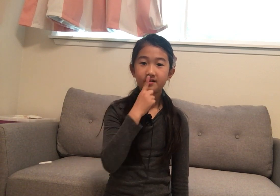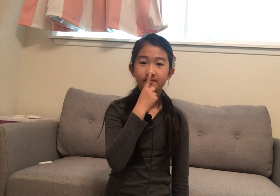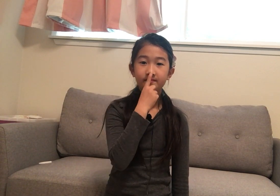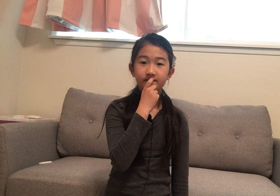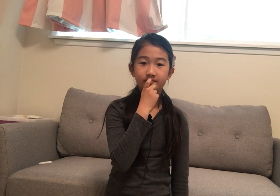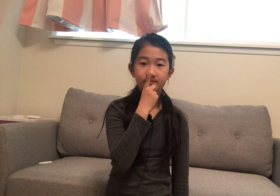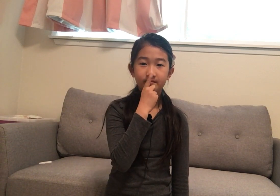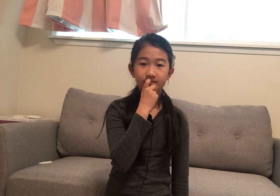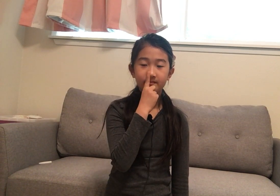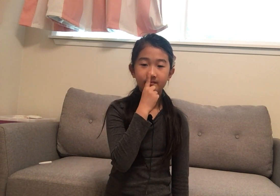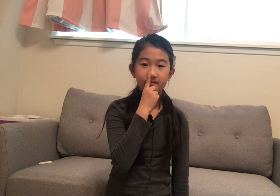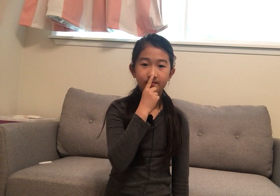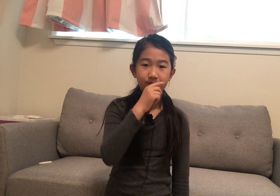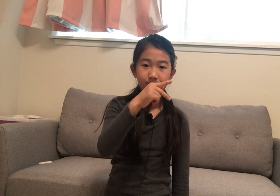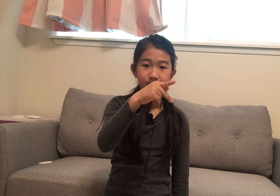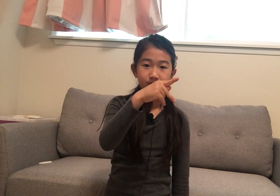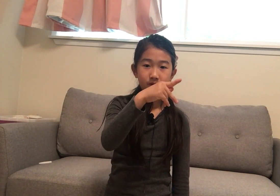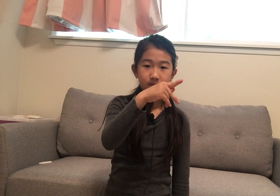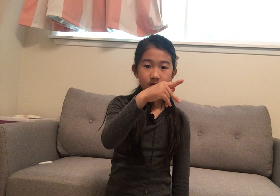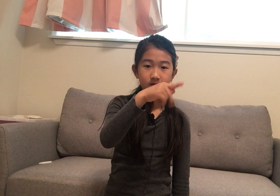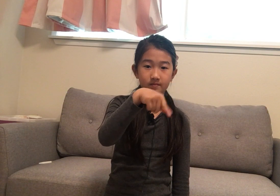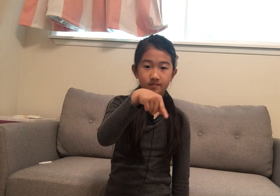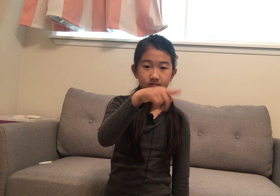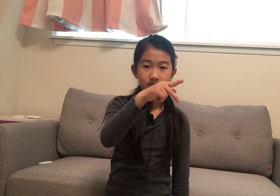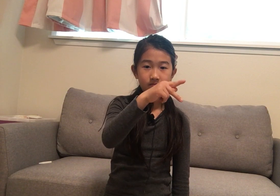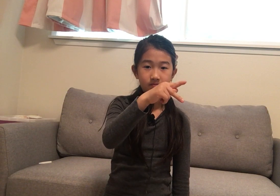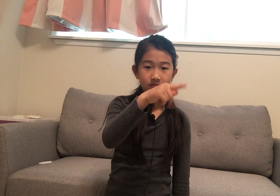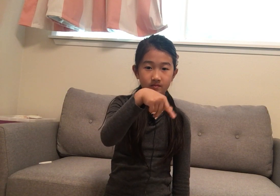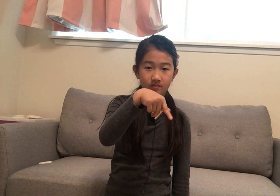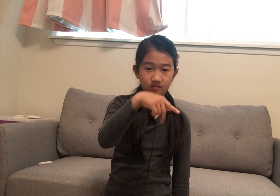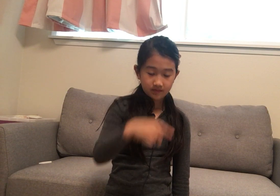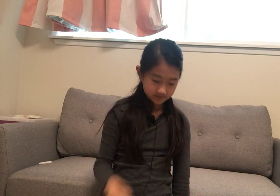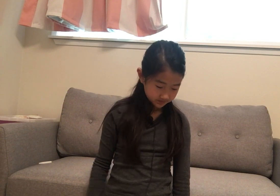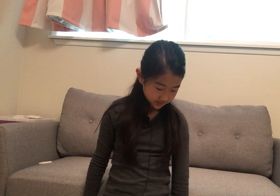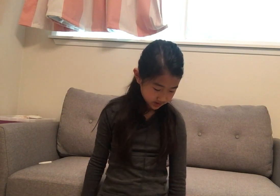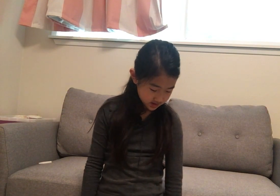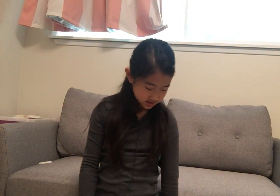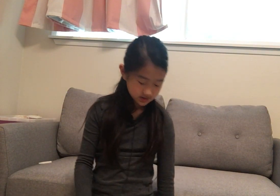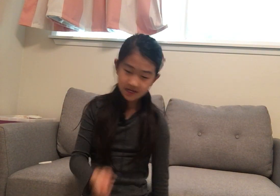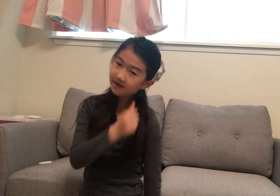purple deaf